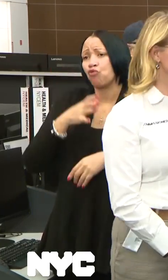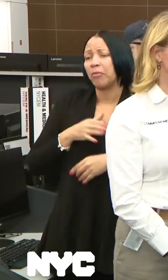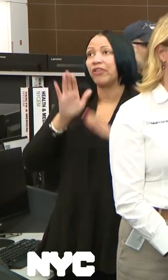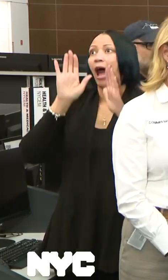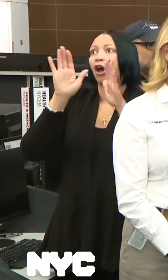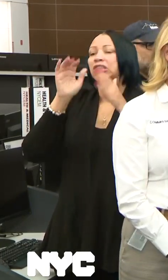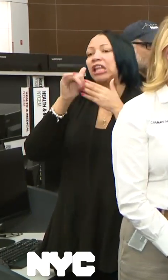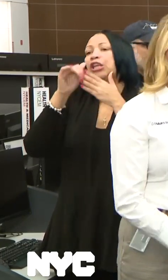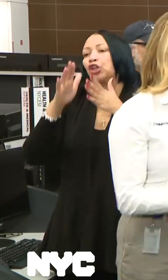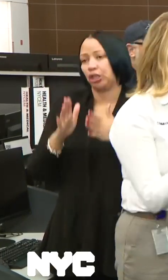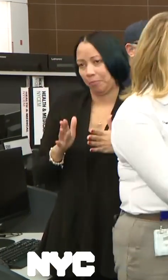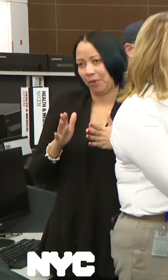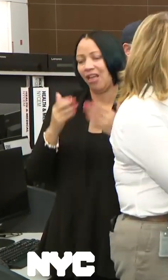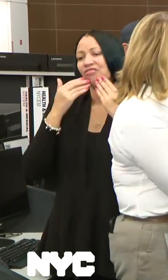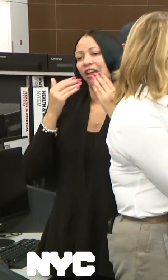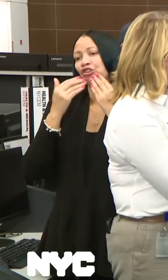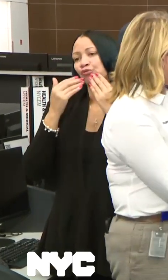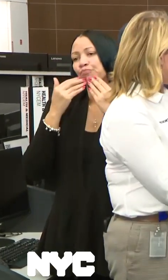outstanding leadership. Let's thank them.